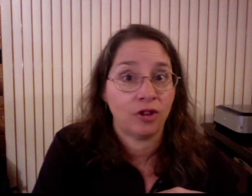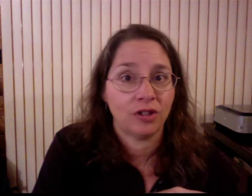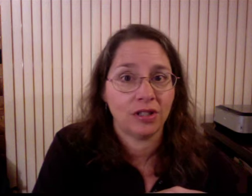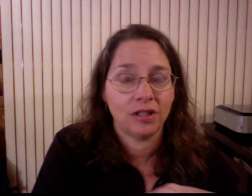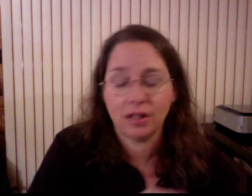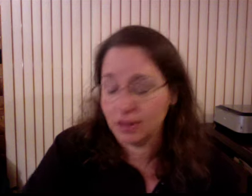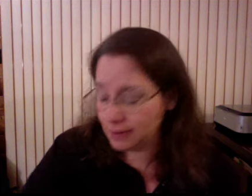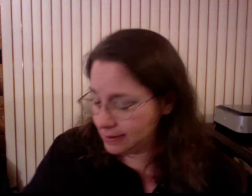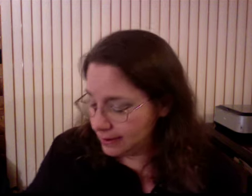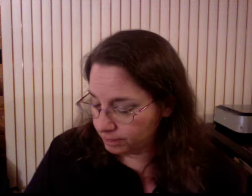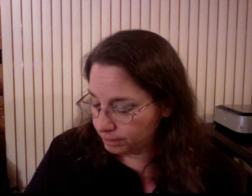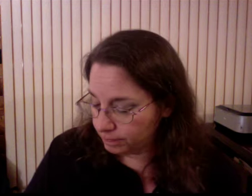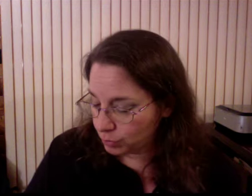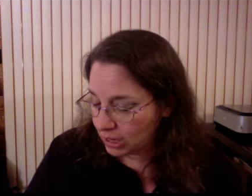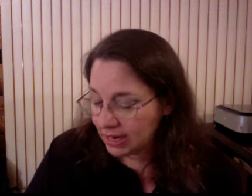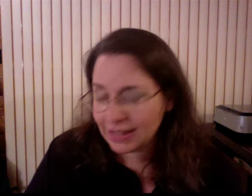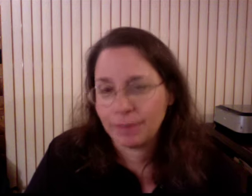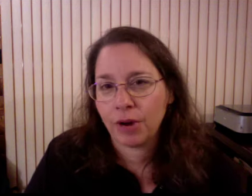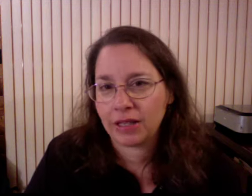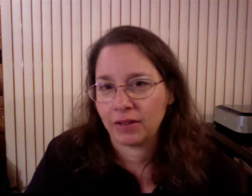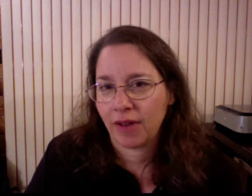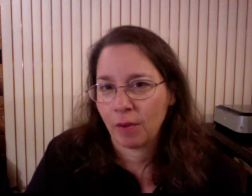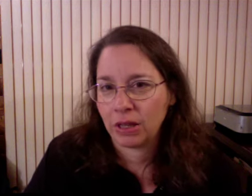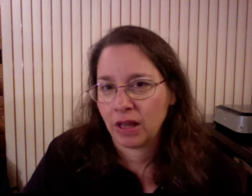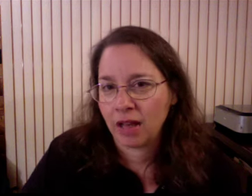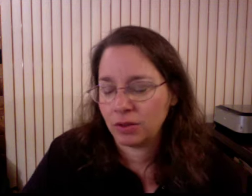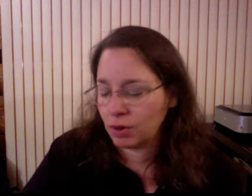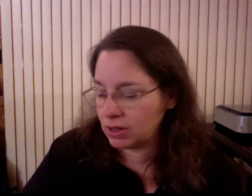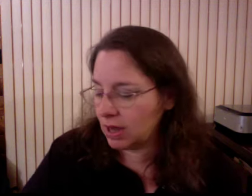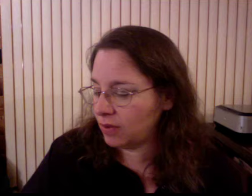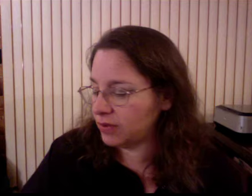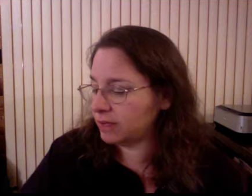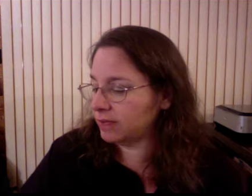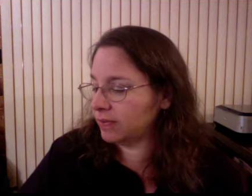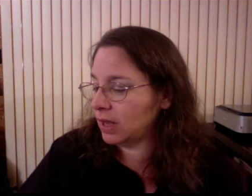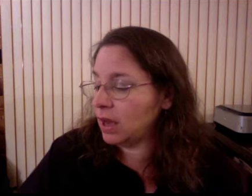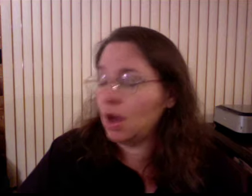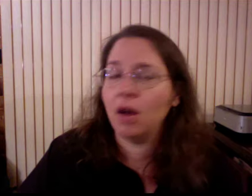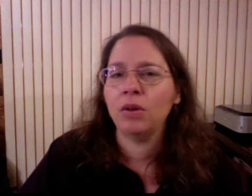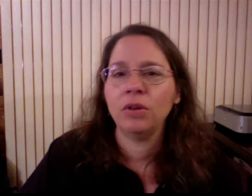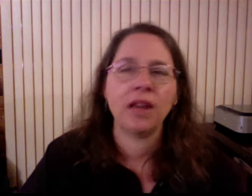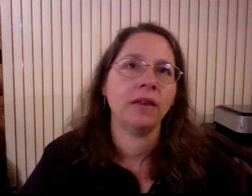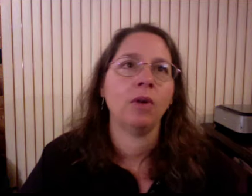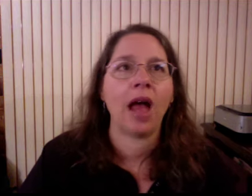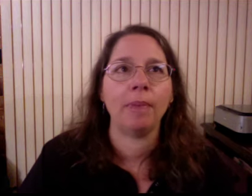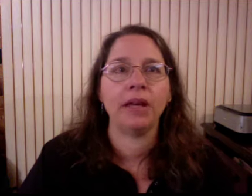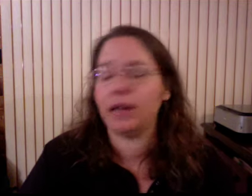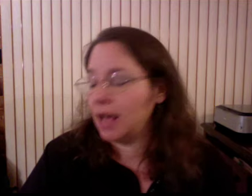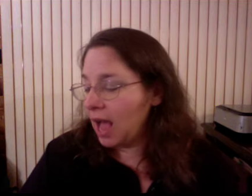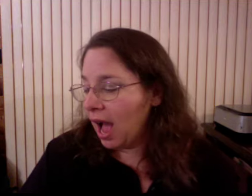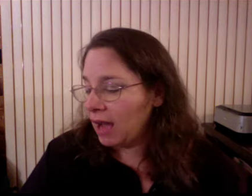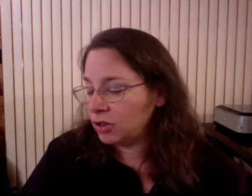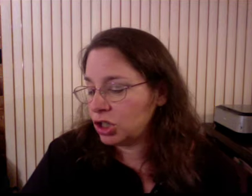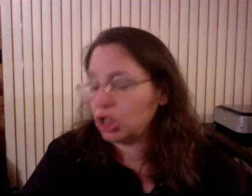first. It's impressive how we lie to ourselves. Oh, nothing will happen. I'll just look at